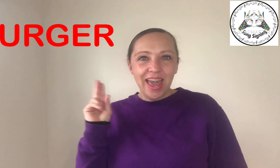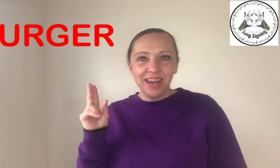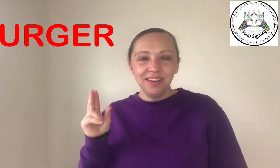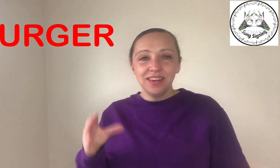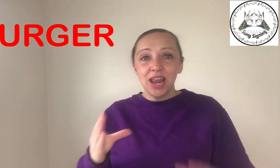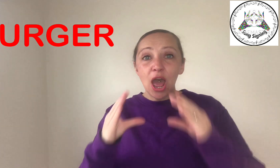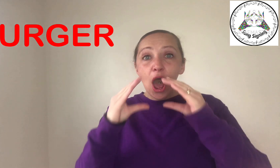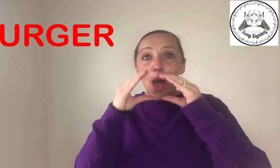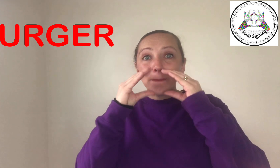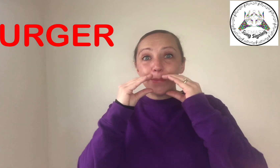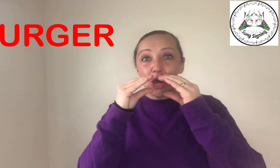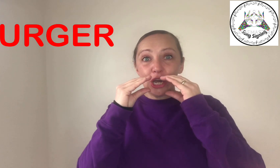Again. Burger.